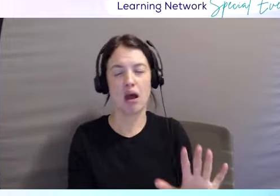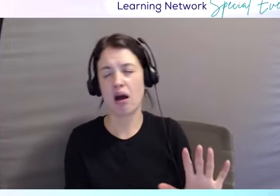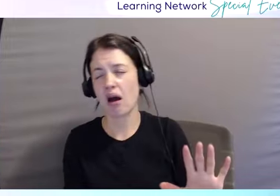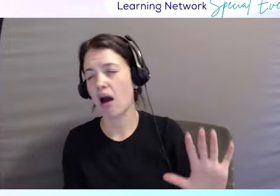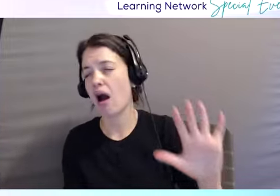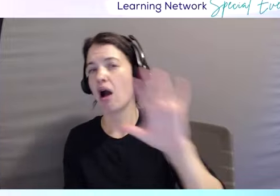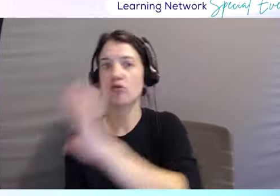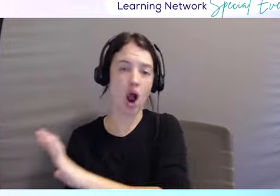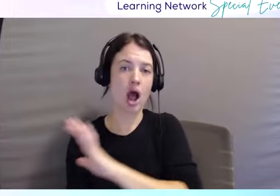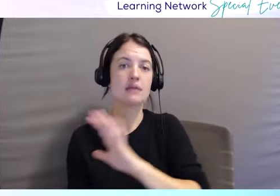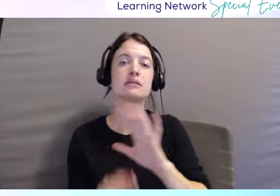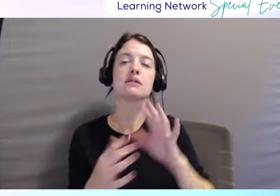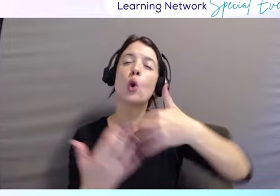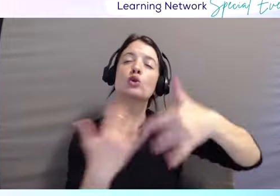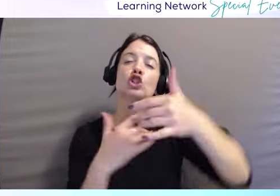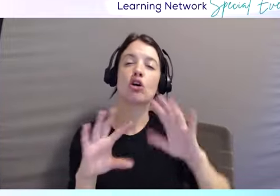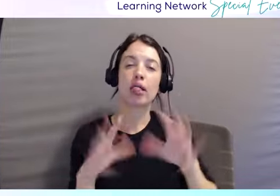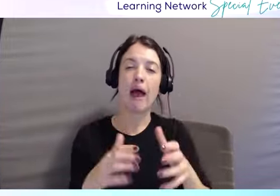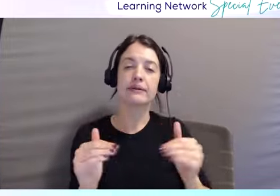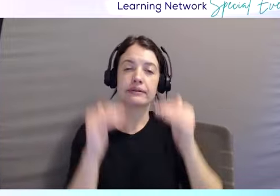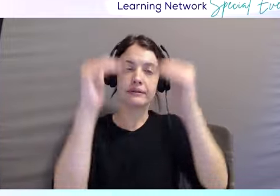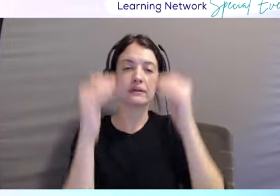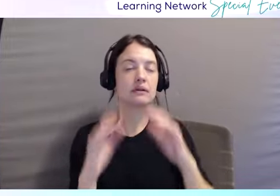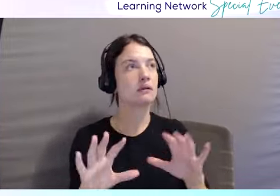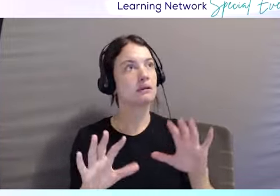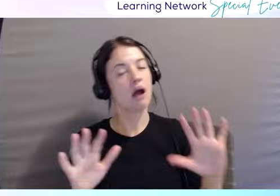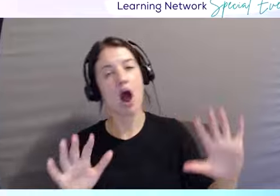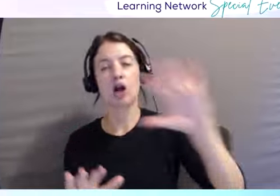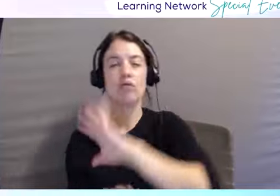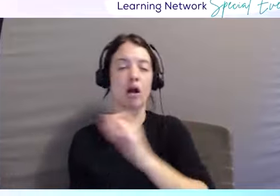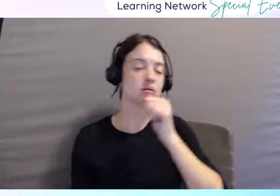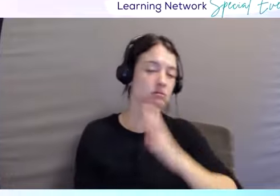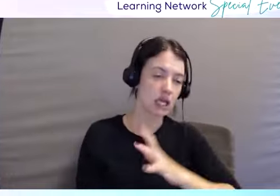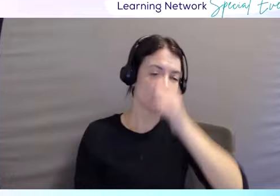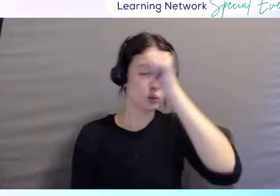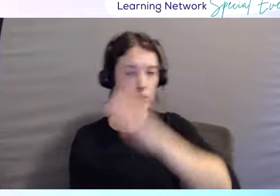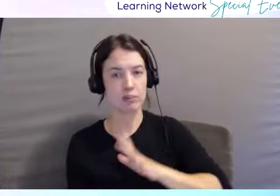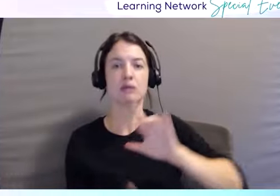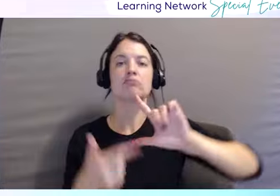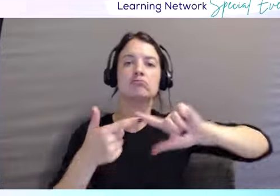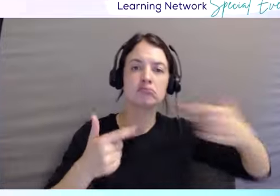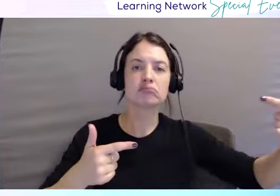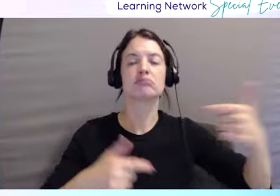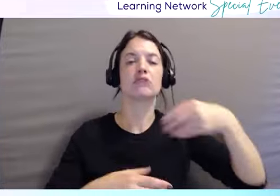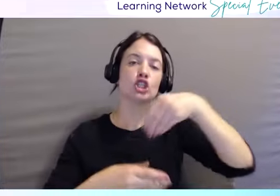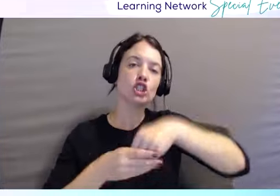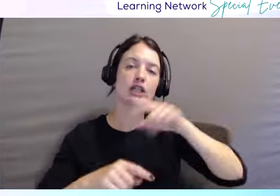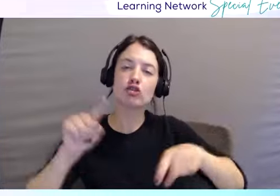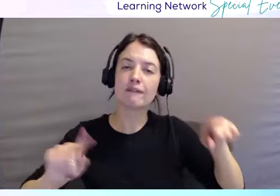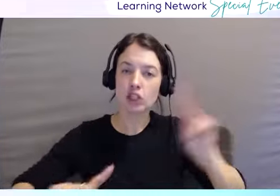in across contexts by both men and women and gender diverse people. It can be done in